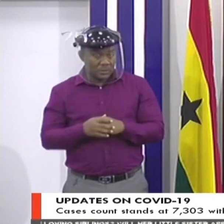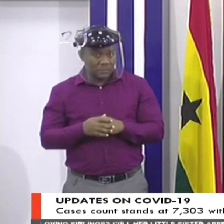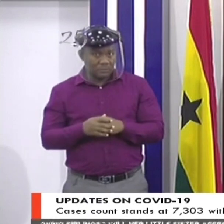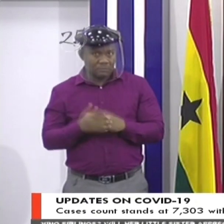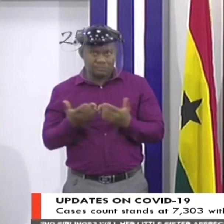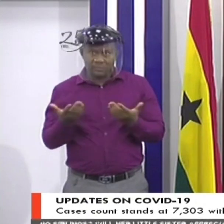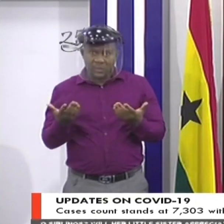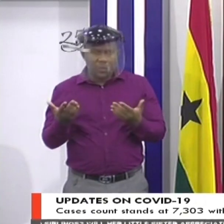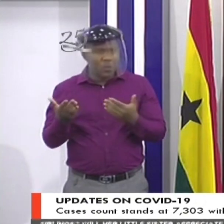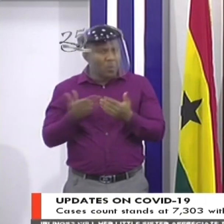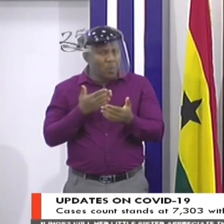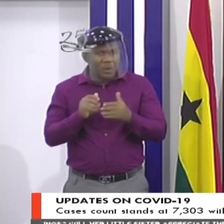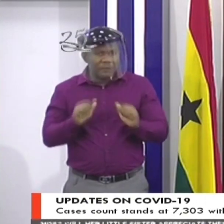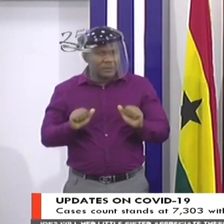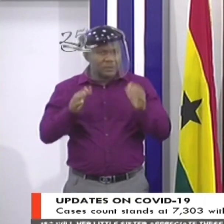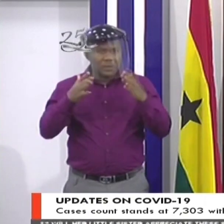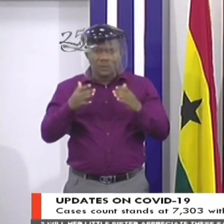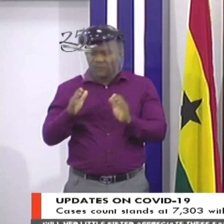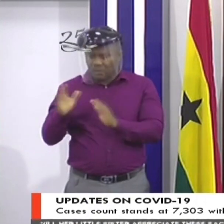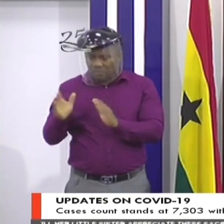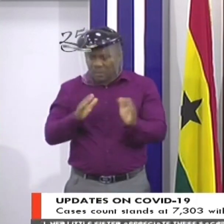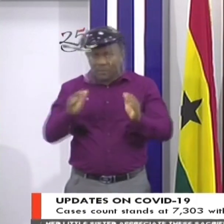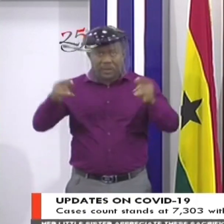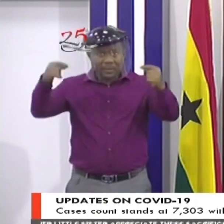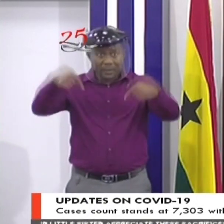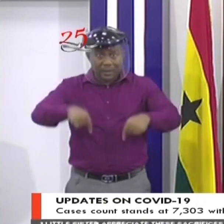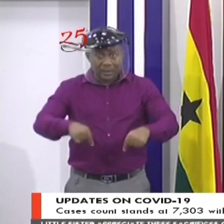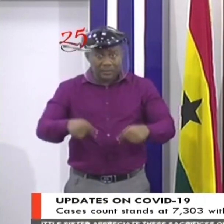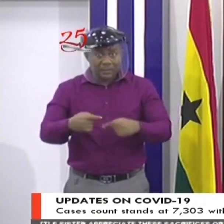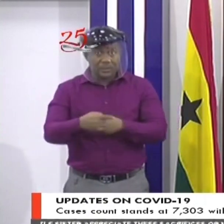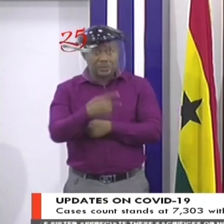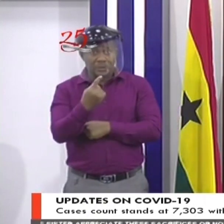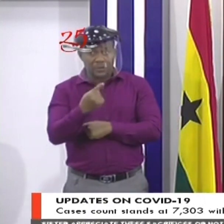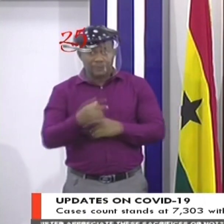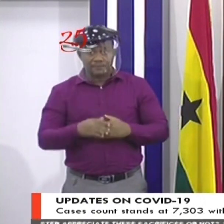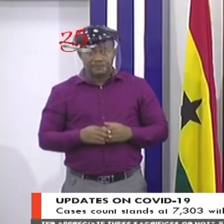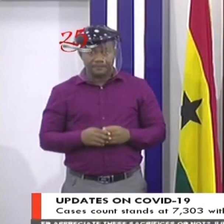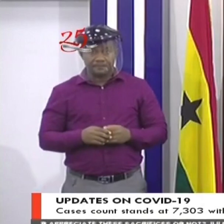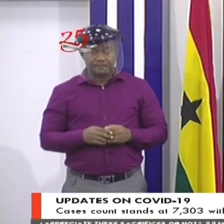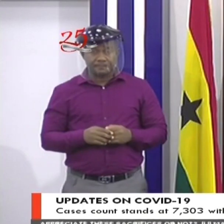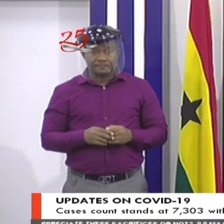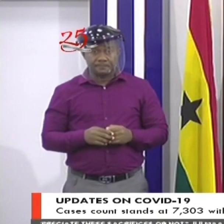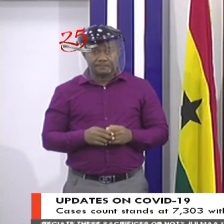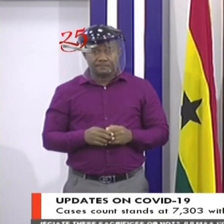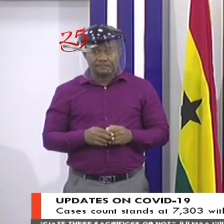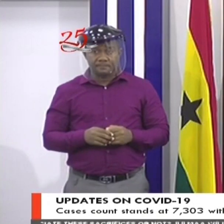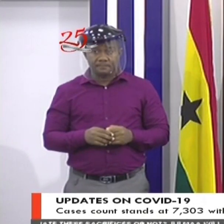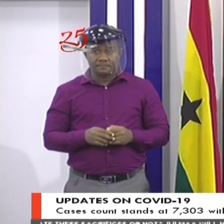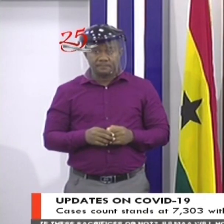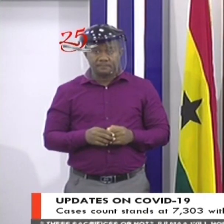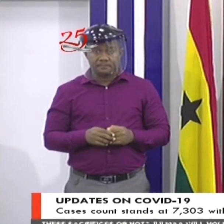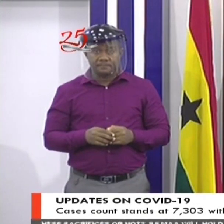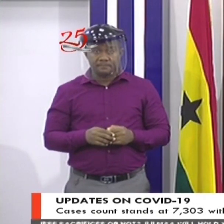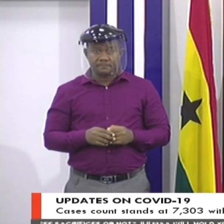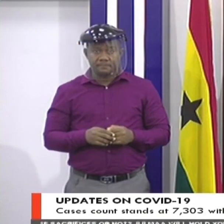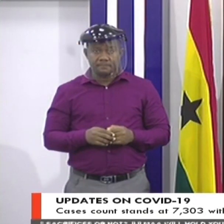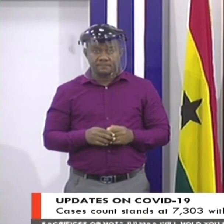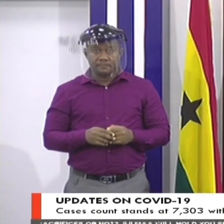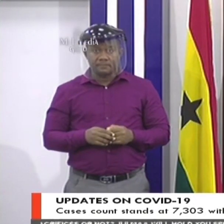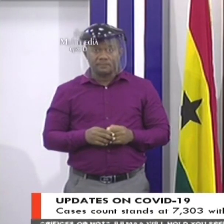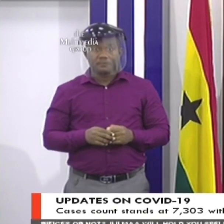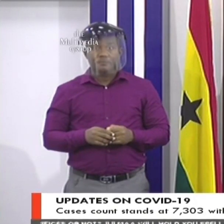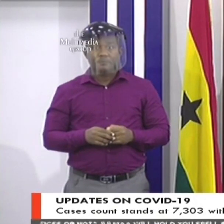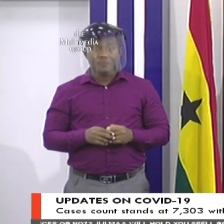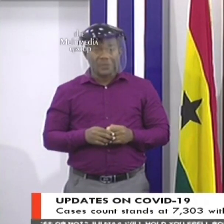we sacrificed to put the credible information out to our listeners. And we